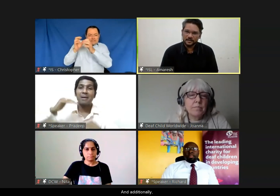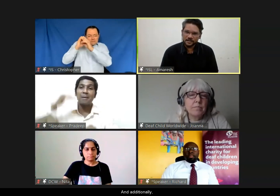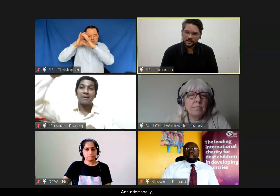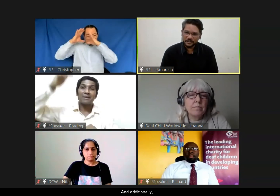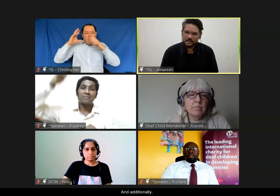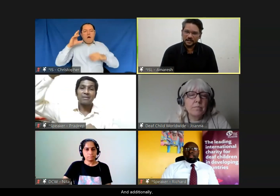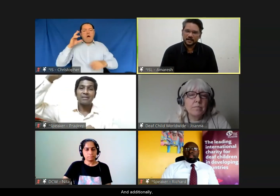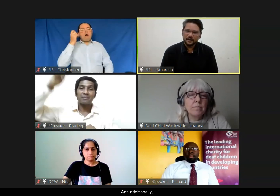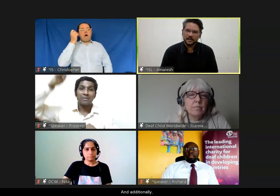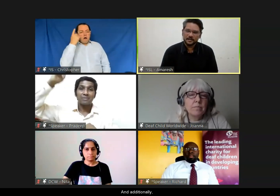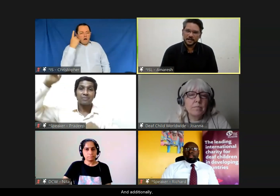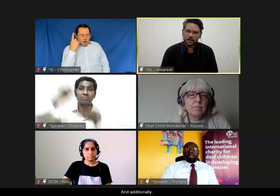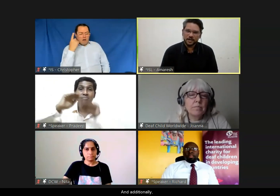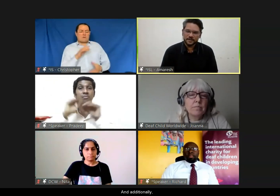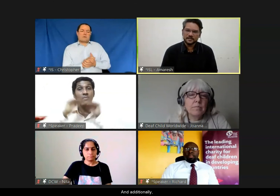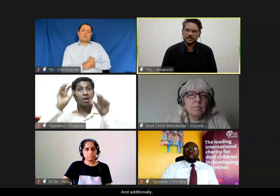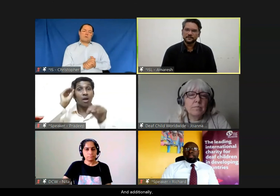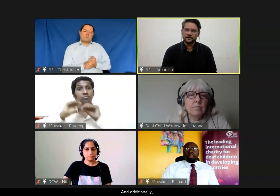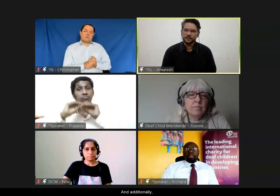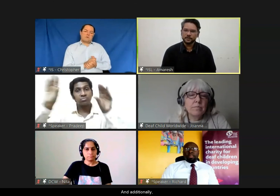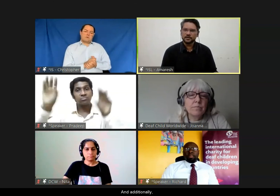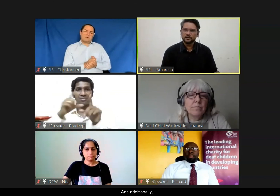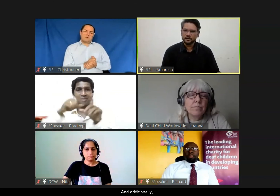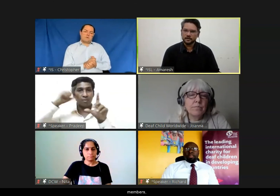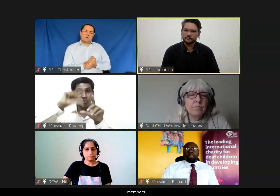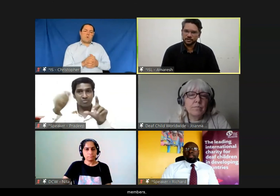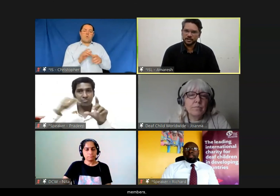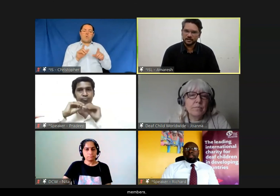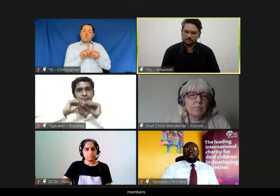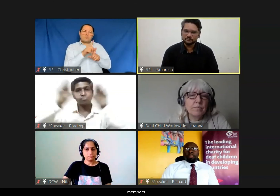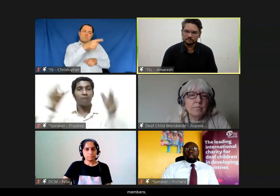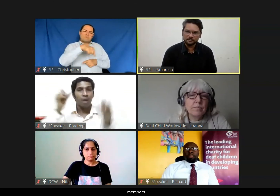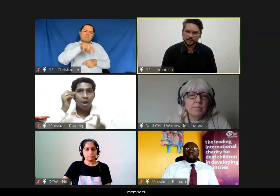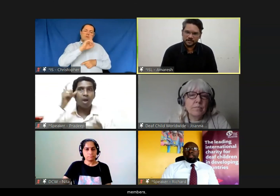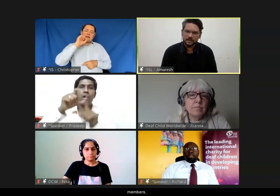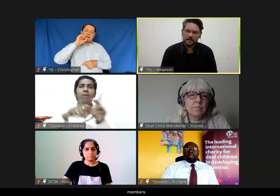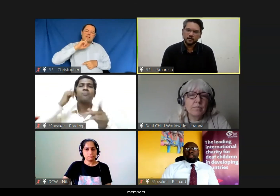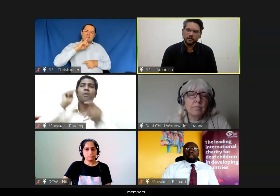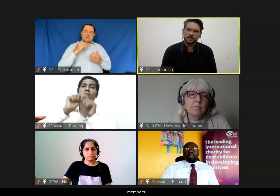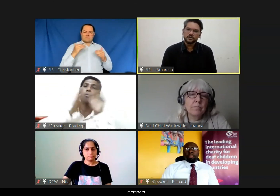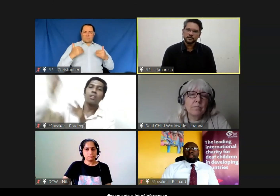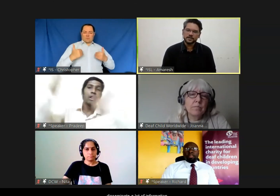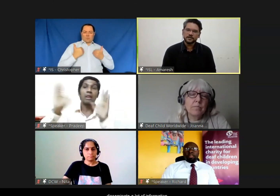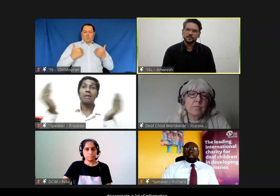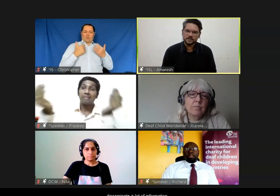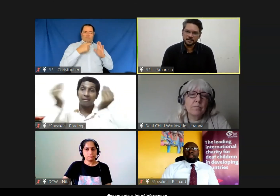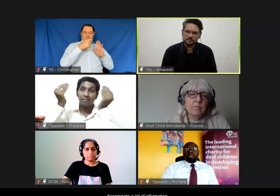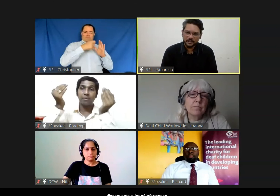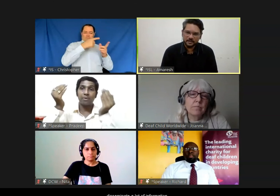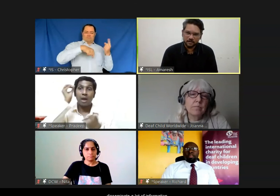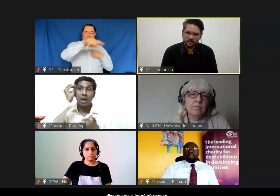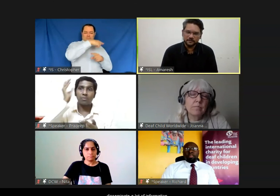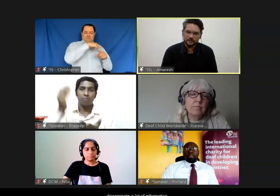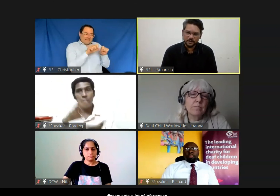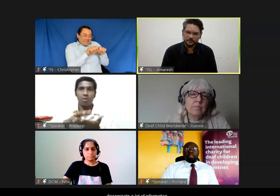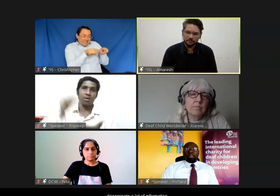And additionally, the DYPs, the Deaf Youth Project members, we also use them to